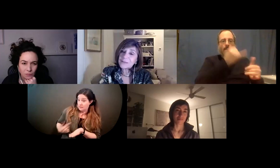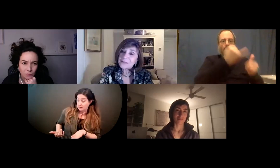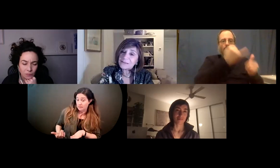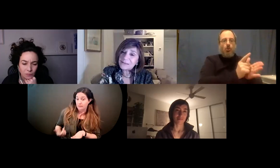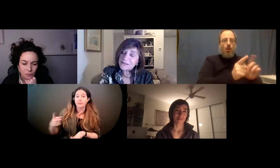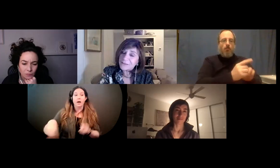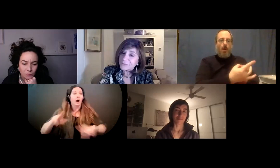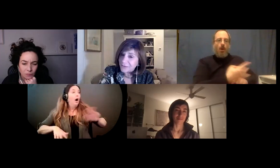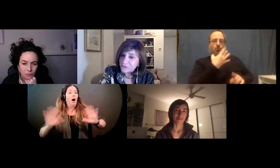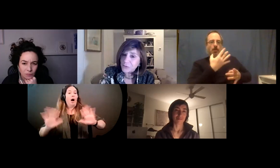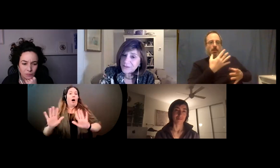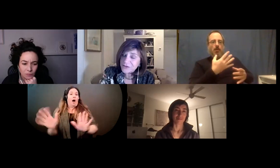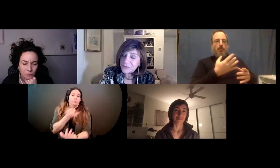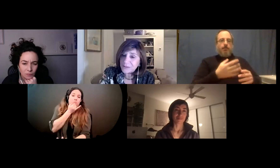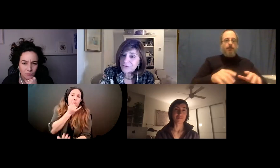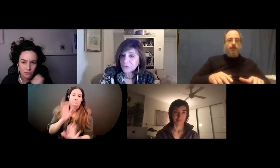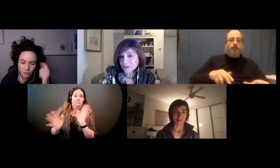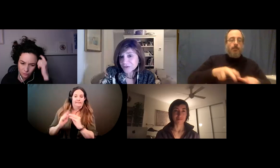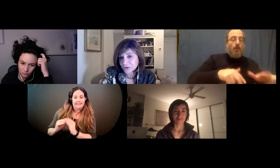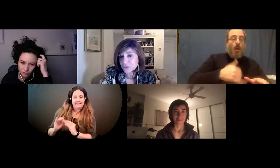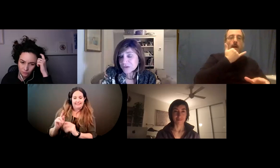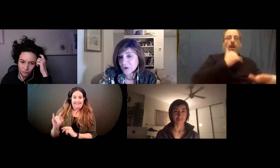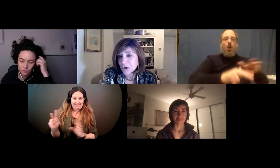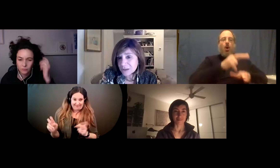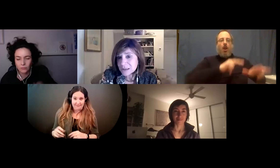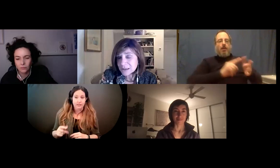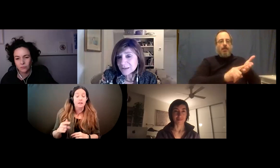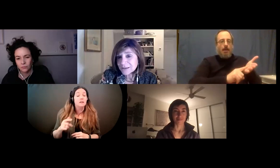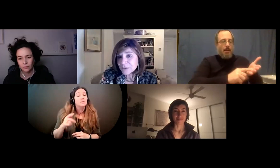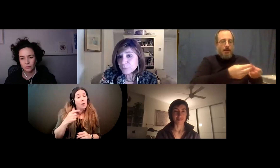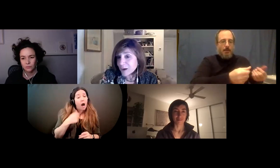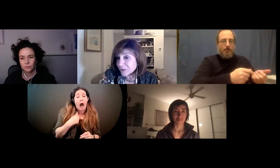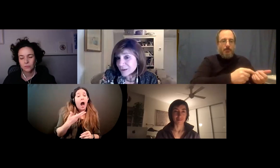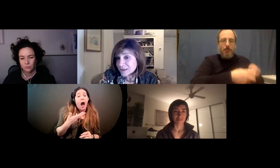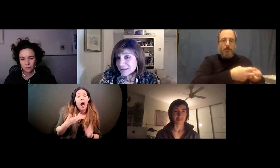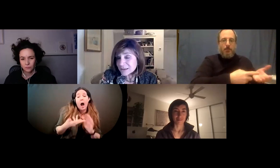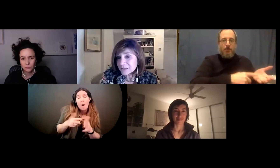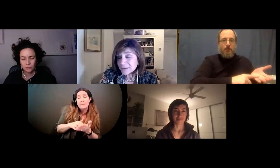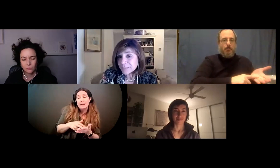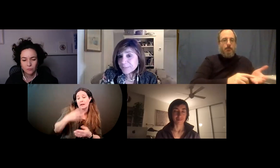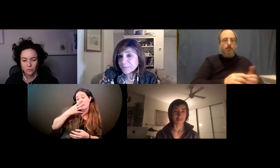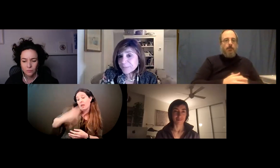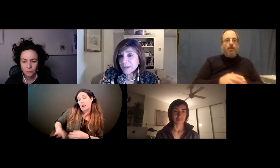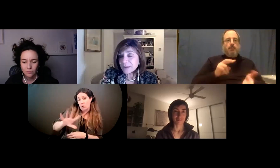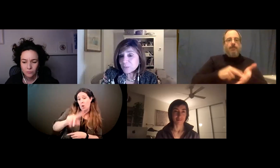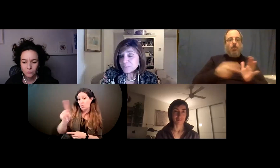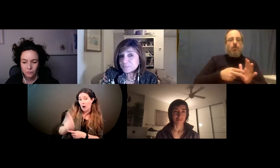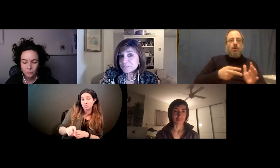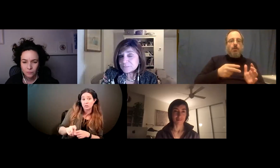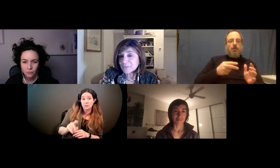mean to deflect your question, because your question goes to the heart of progress,